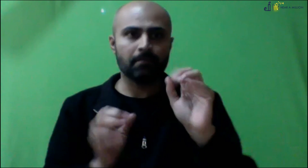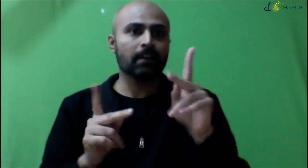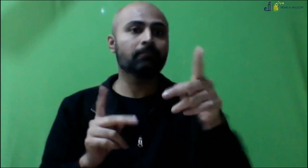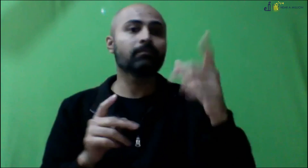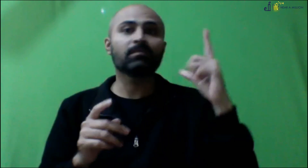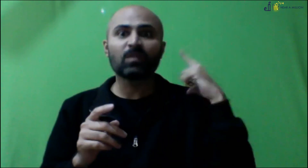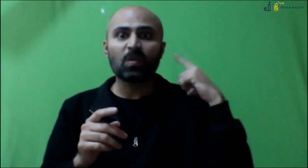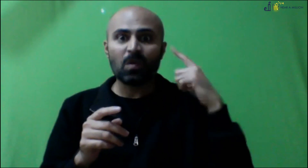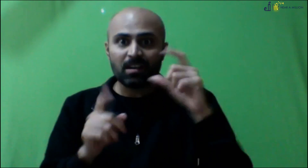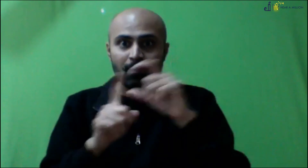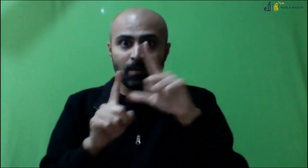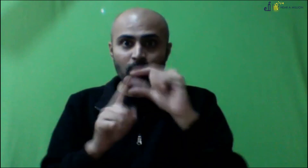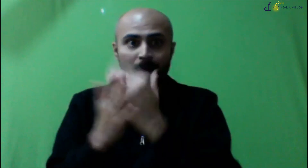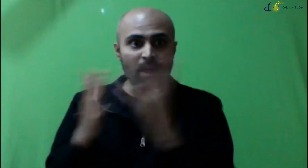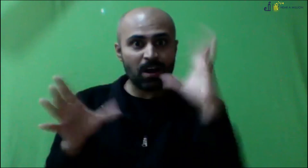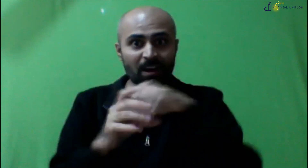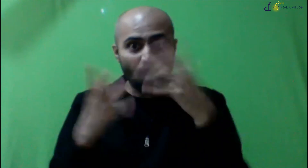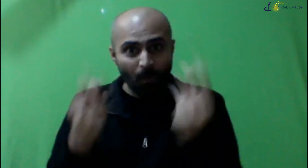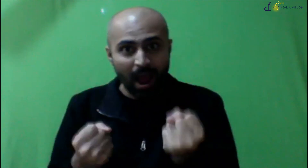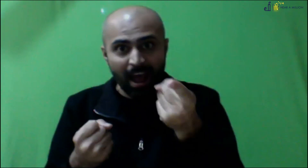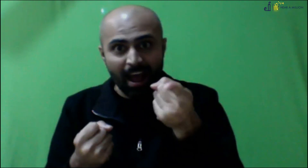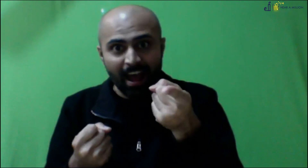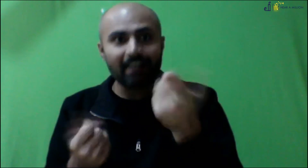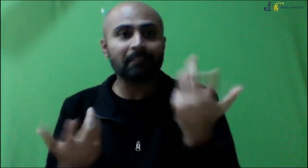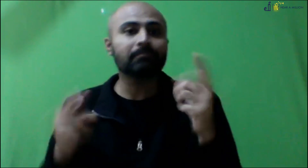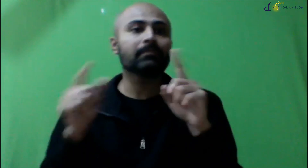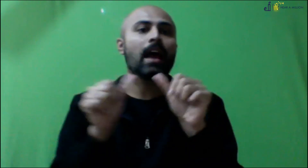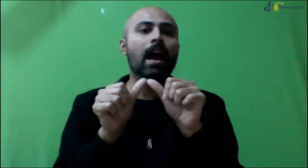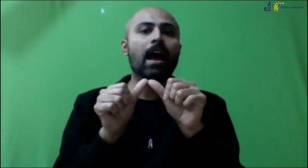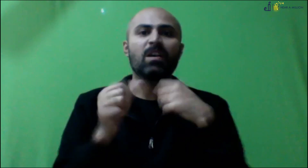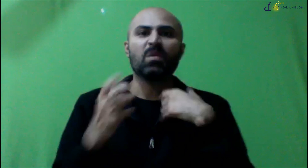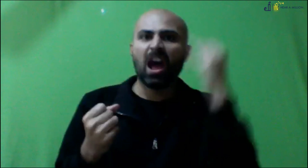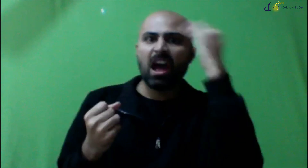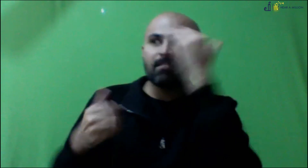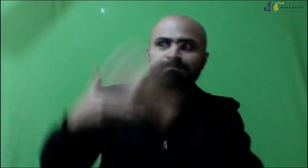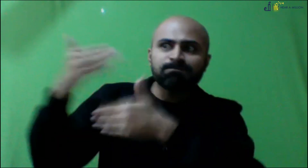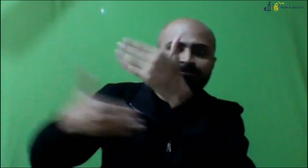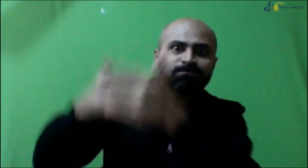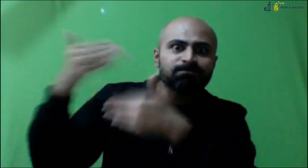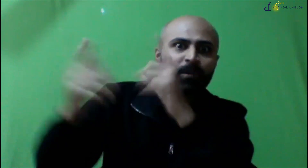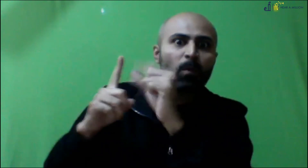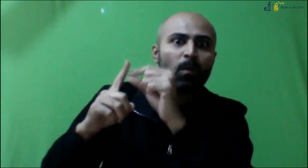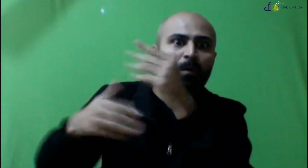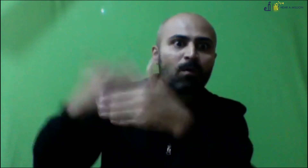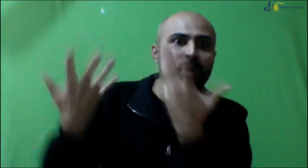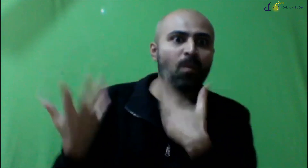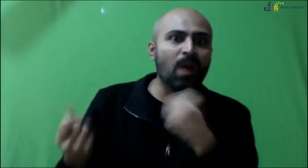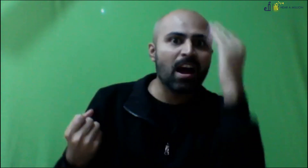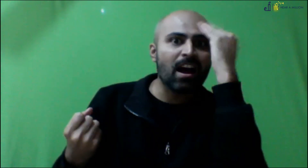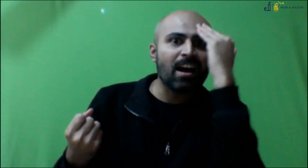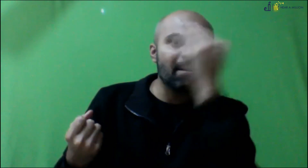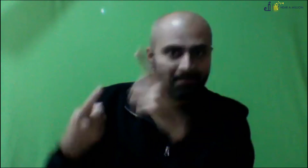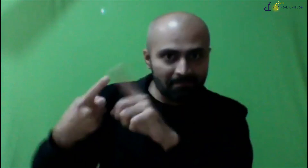So I'll sign once again. So DLP, would you like to be involved in with the DLP program,